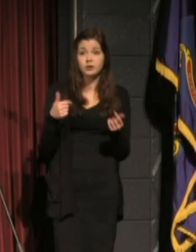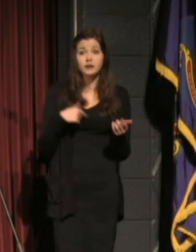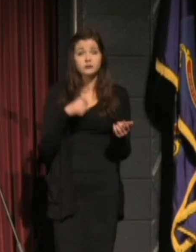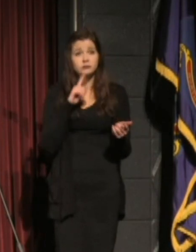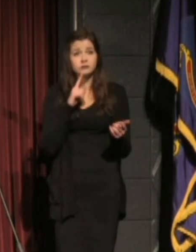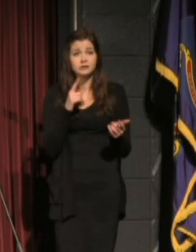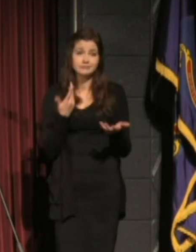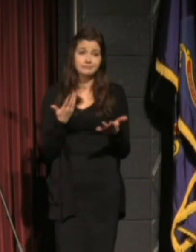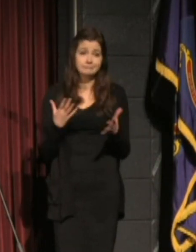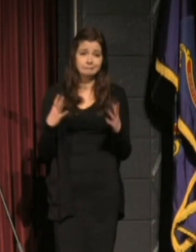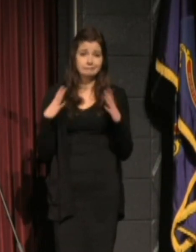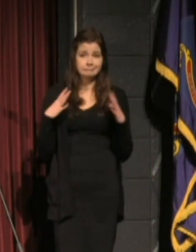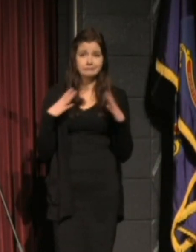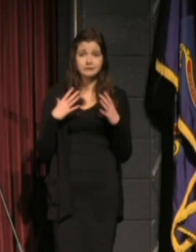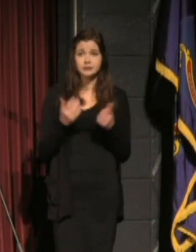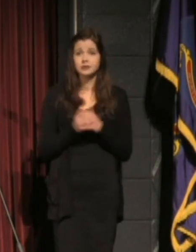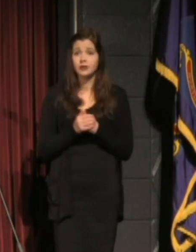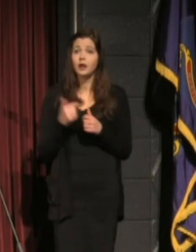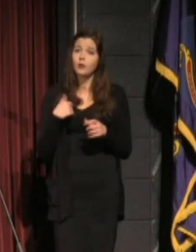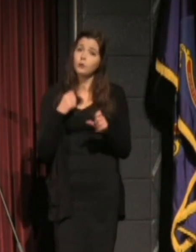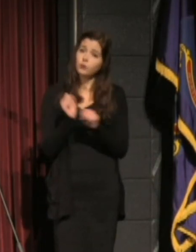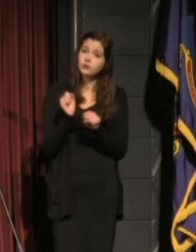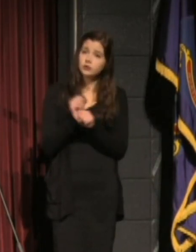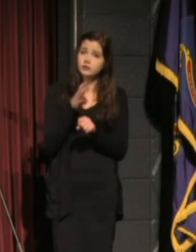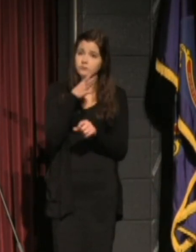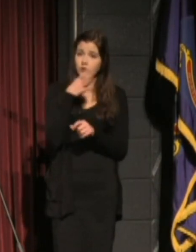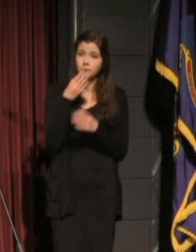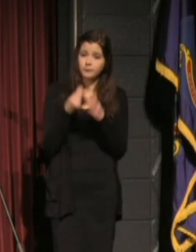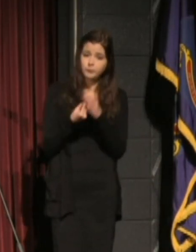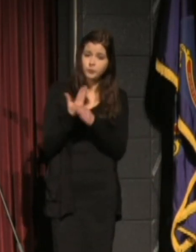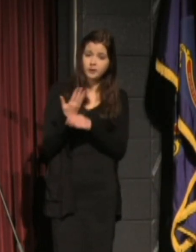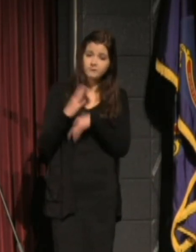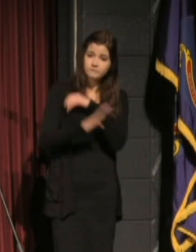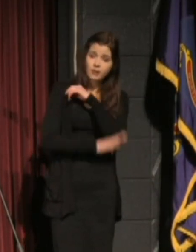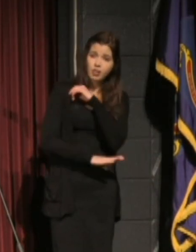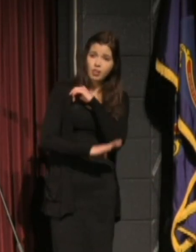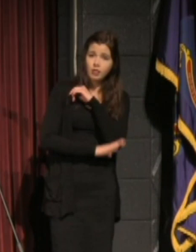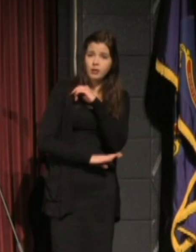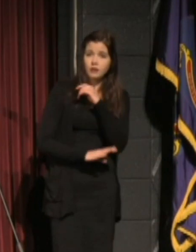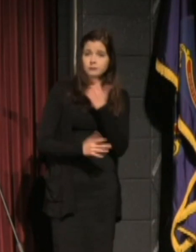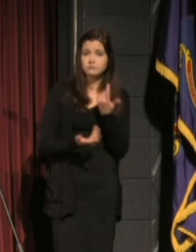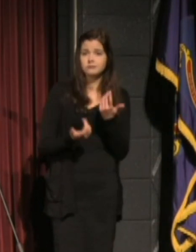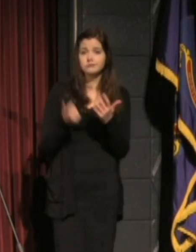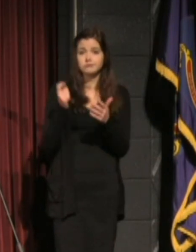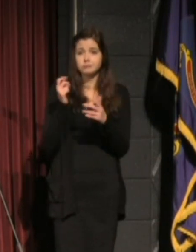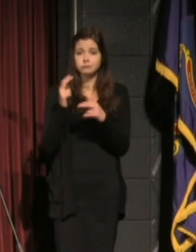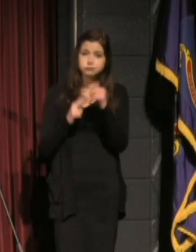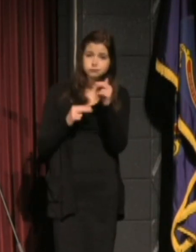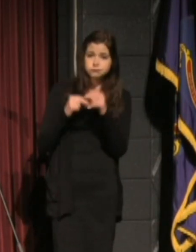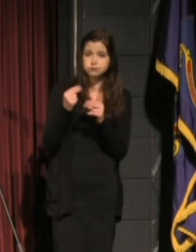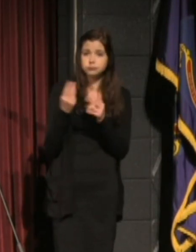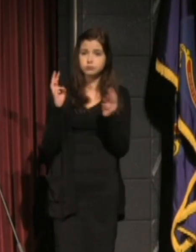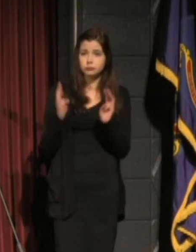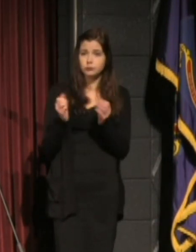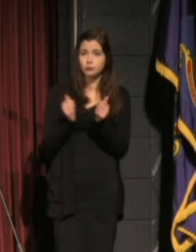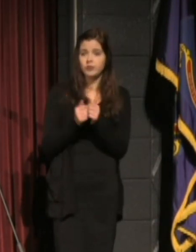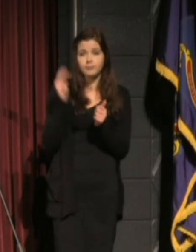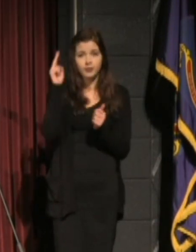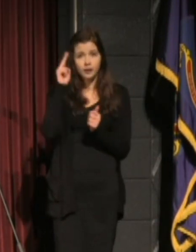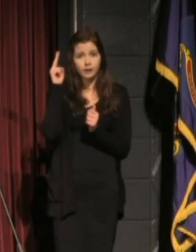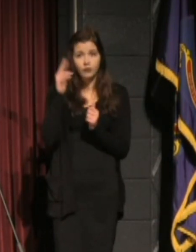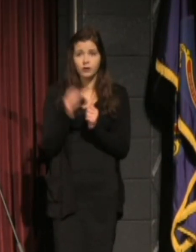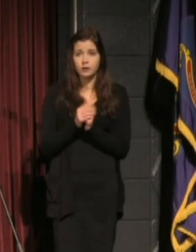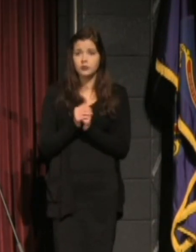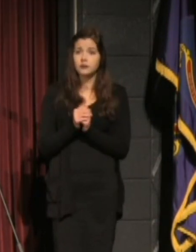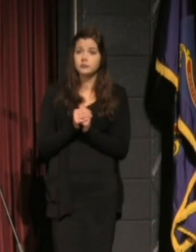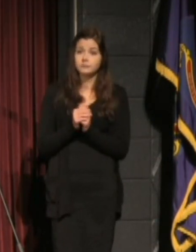gap year. I worked on the farm in the spring and fall, and then did carpentry in the winter with my uncle.